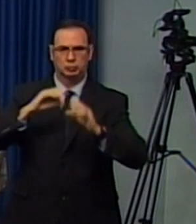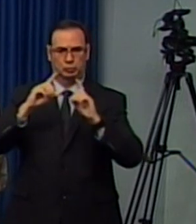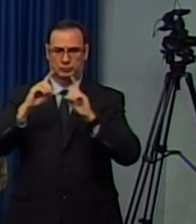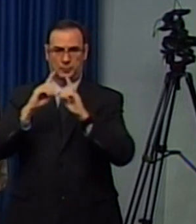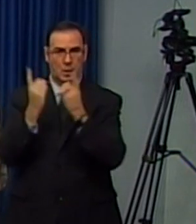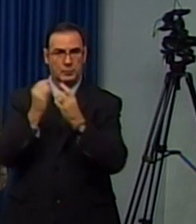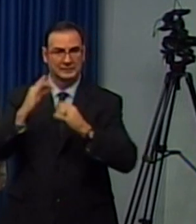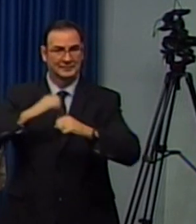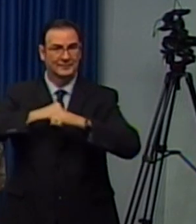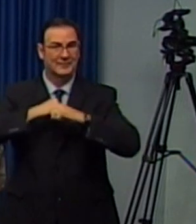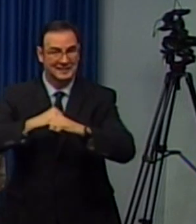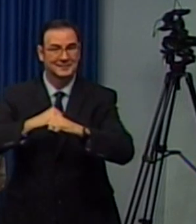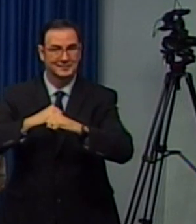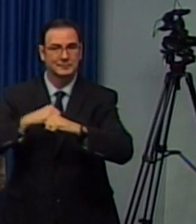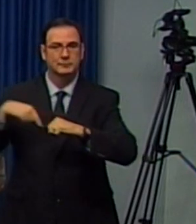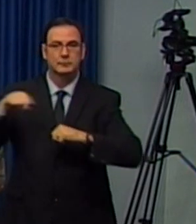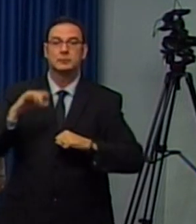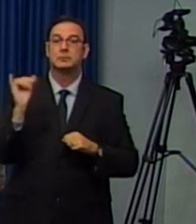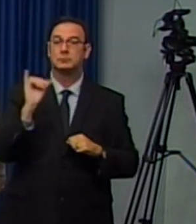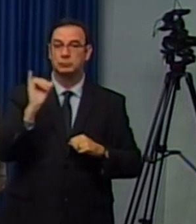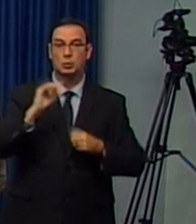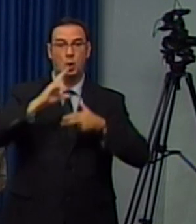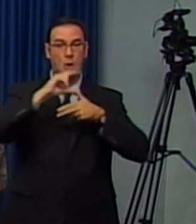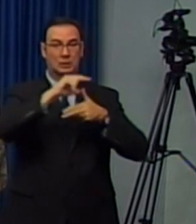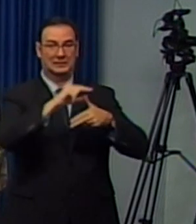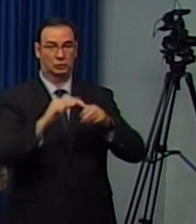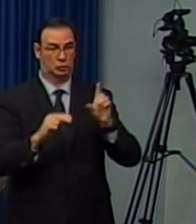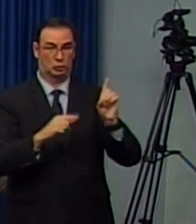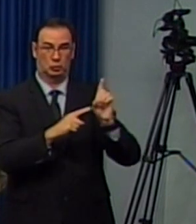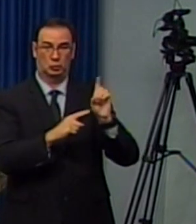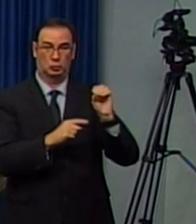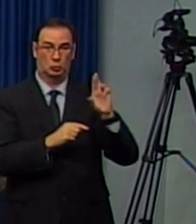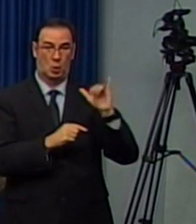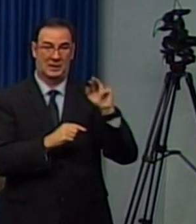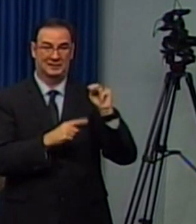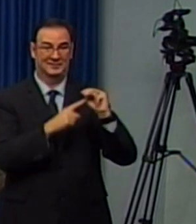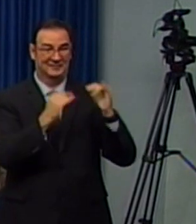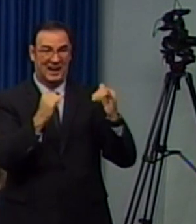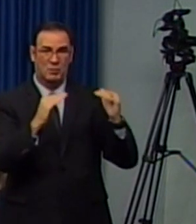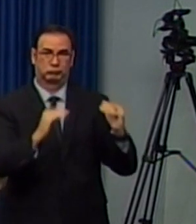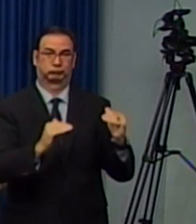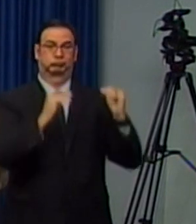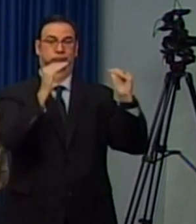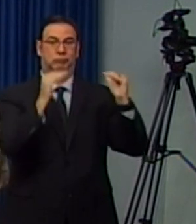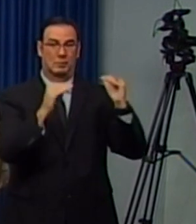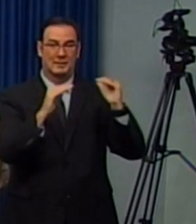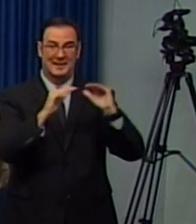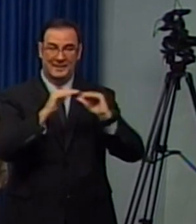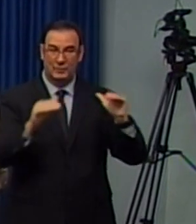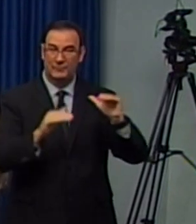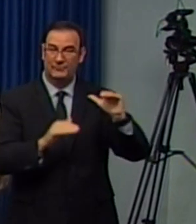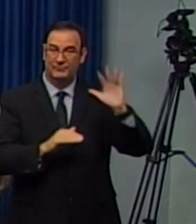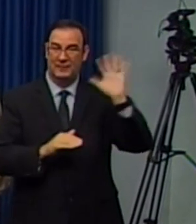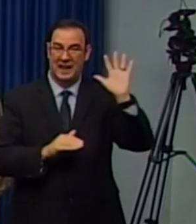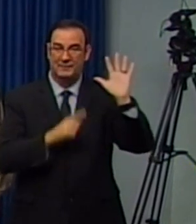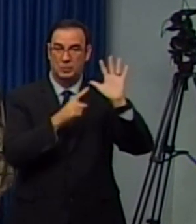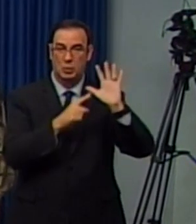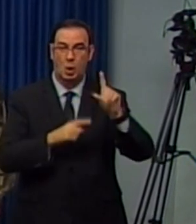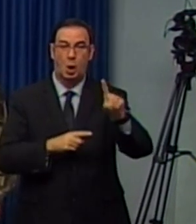been upgraded to a Category 5 storm with now 185 mile per